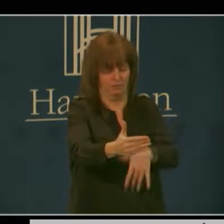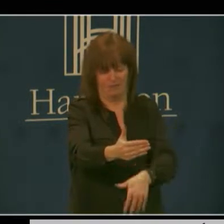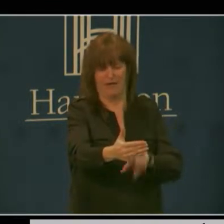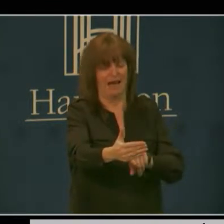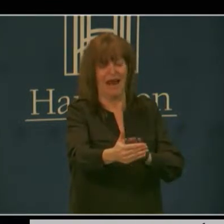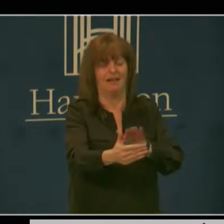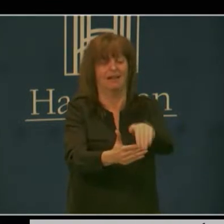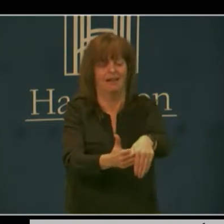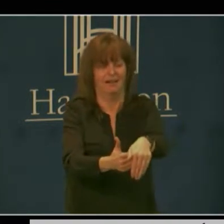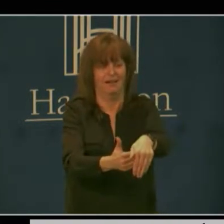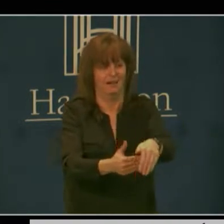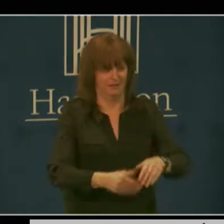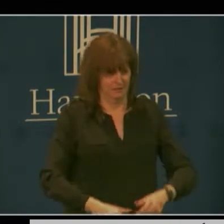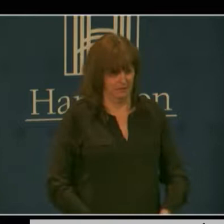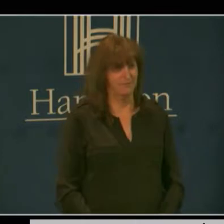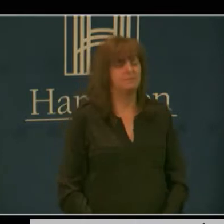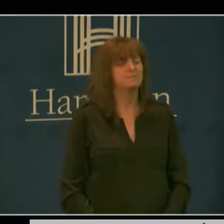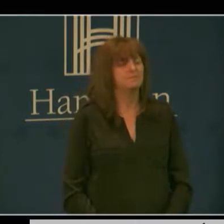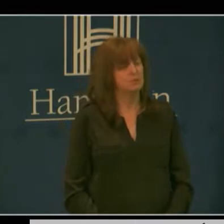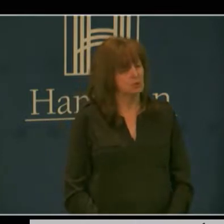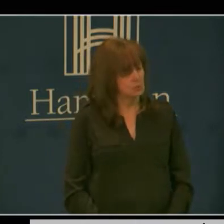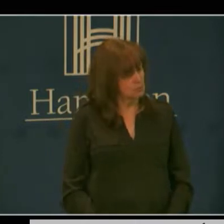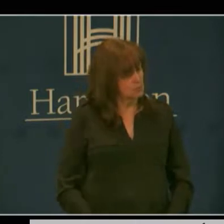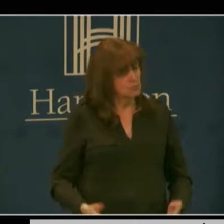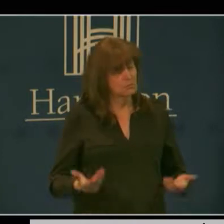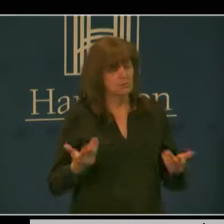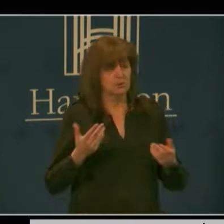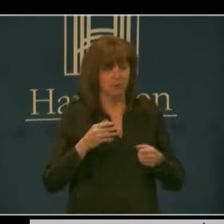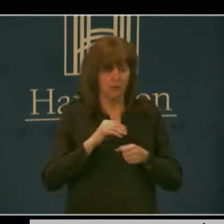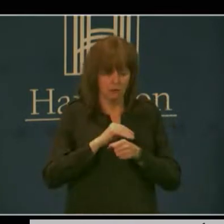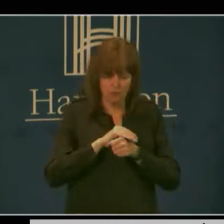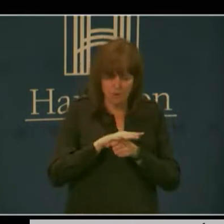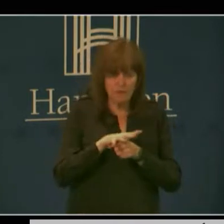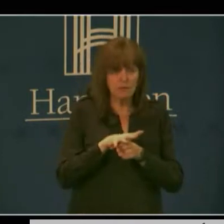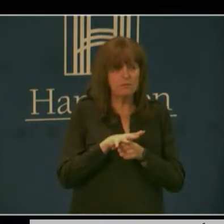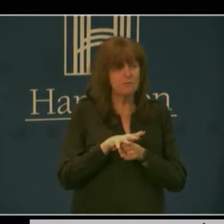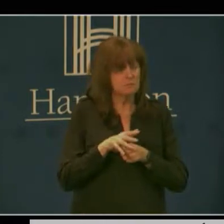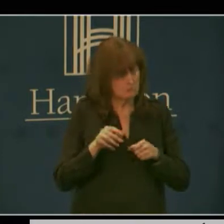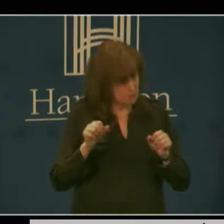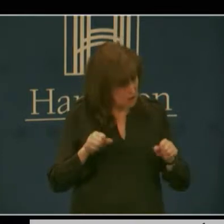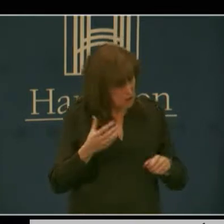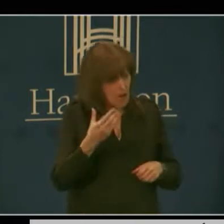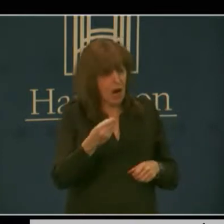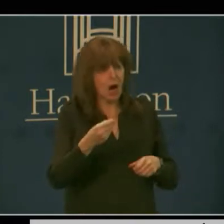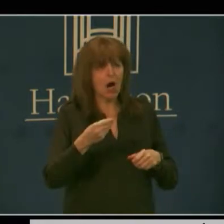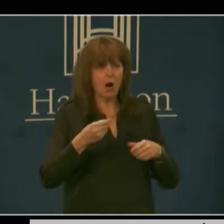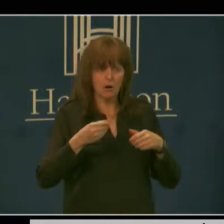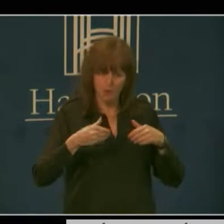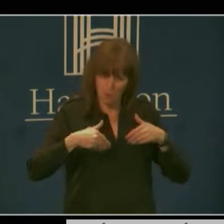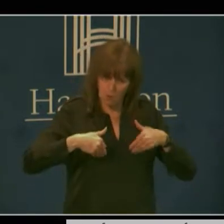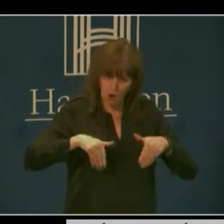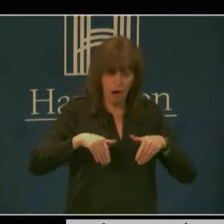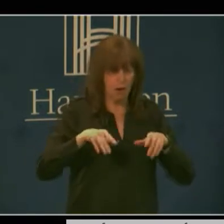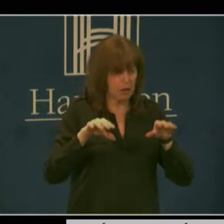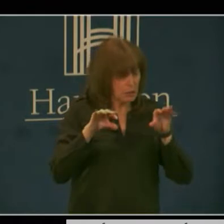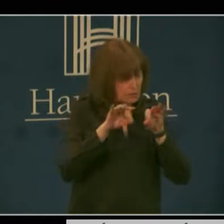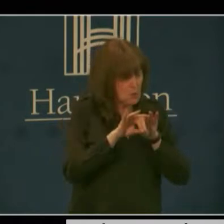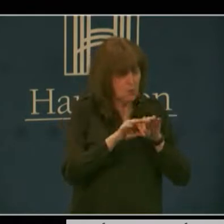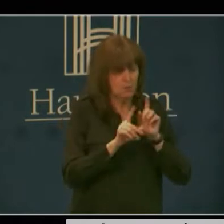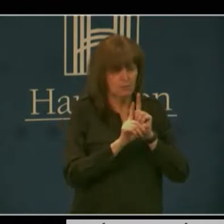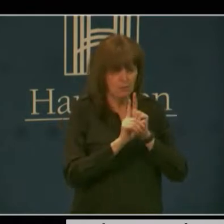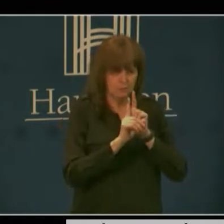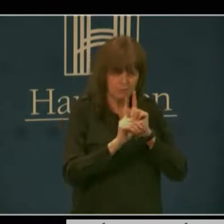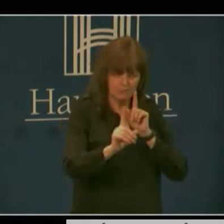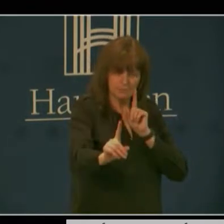if you're infected by it. So take a little bit of fresh air, a little bit of physical activity, but you need to be more